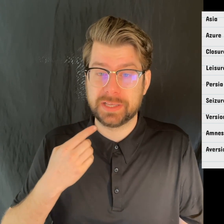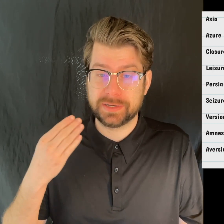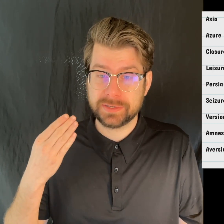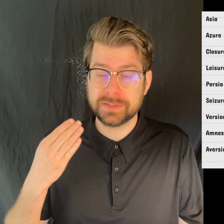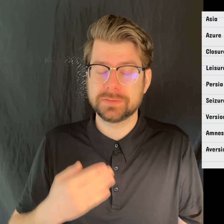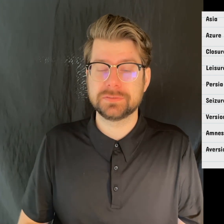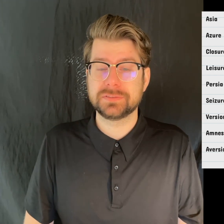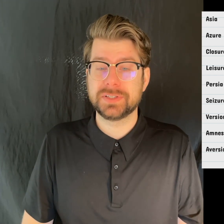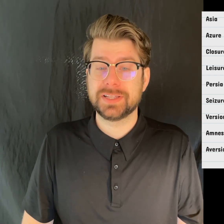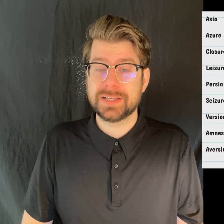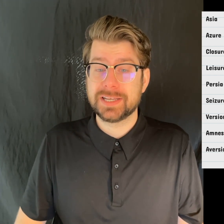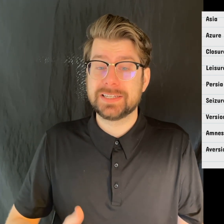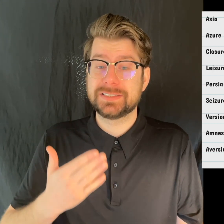disillusion,